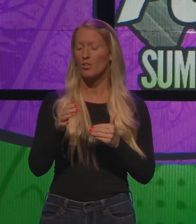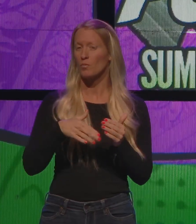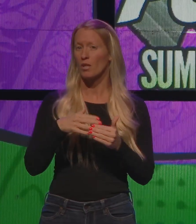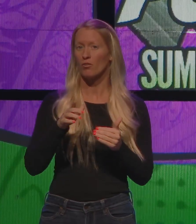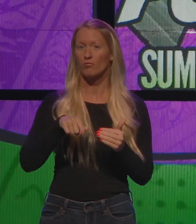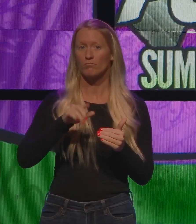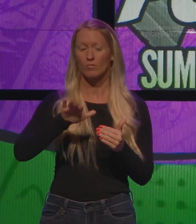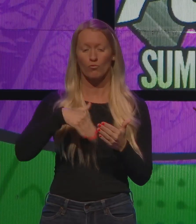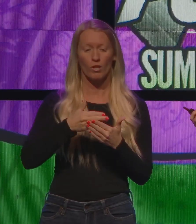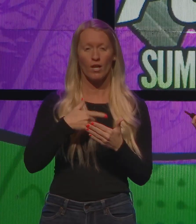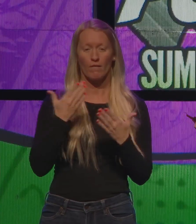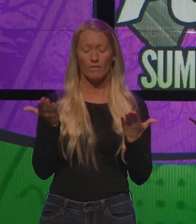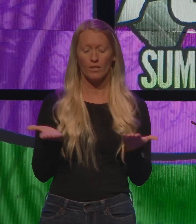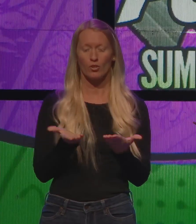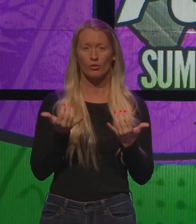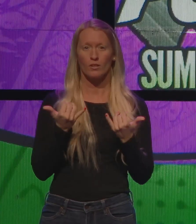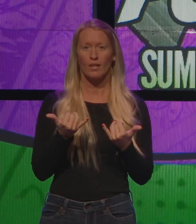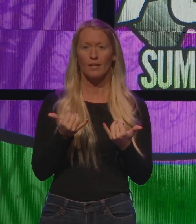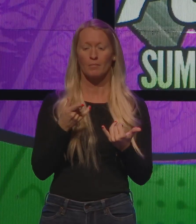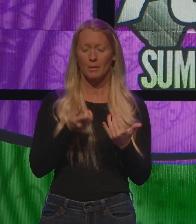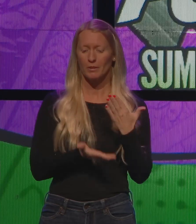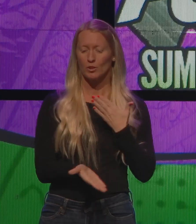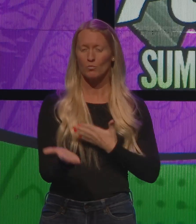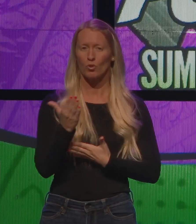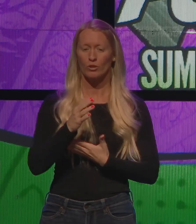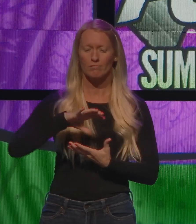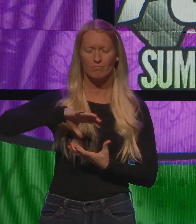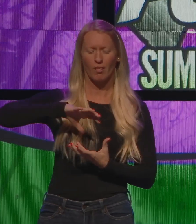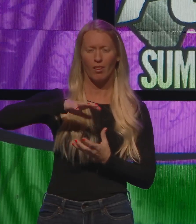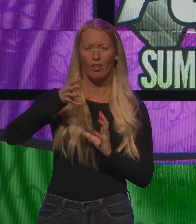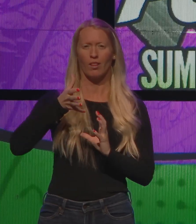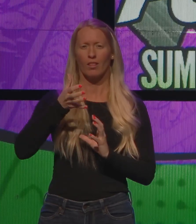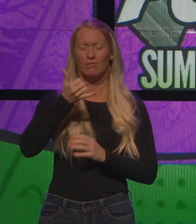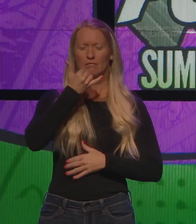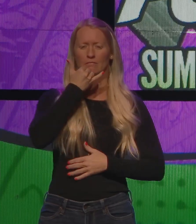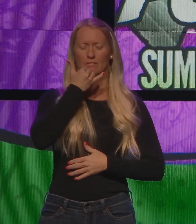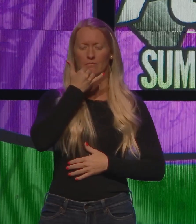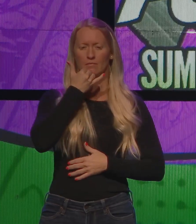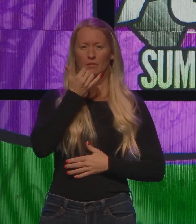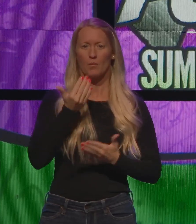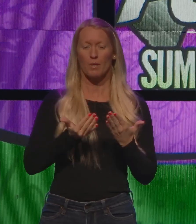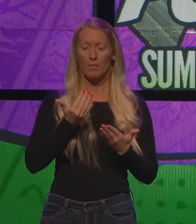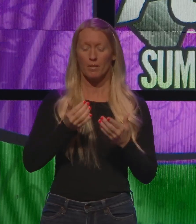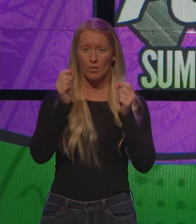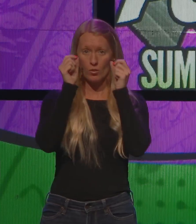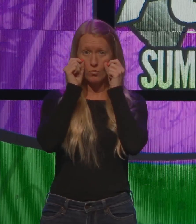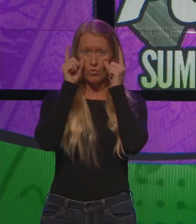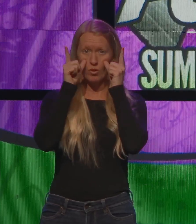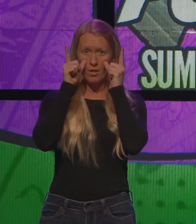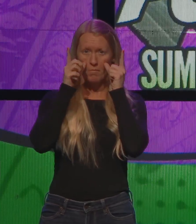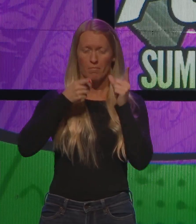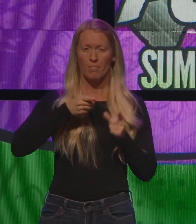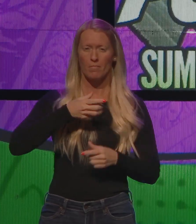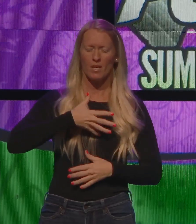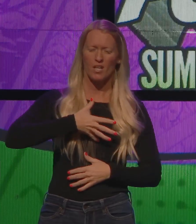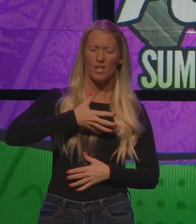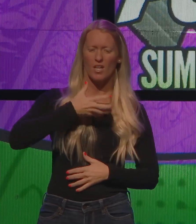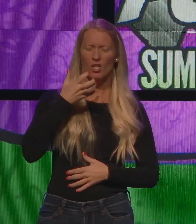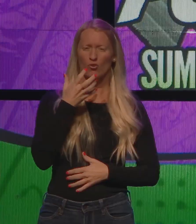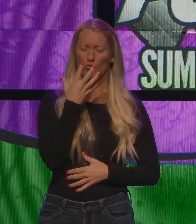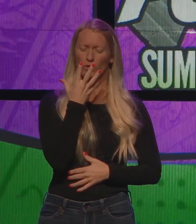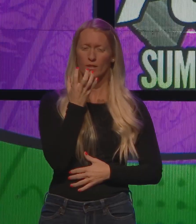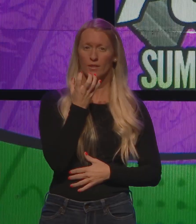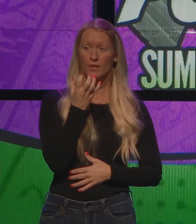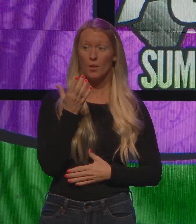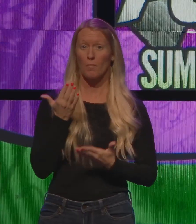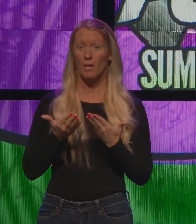today. Maybe you had a messy morning. Maybe you woke up angry. Maybe you woke up really